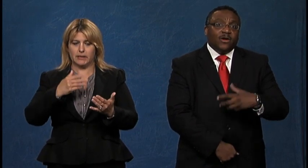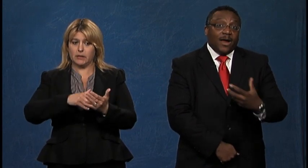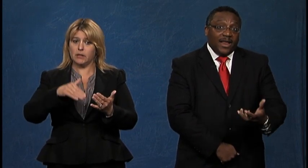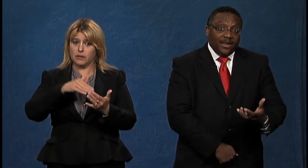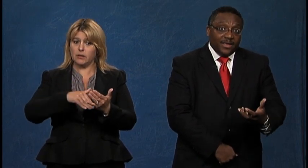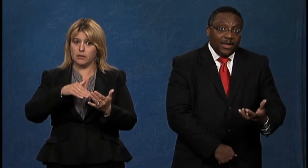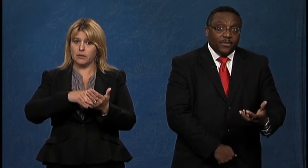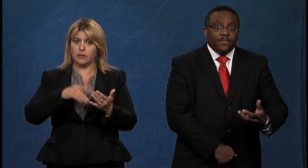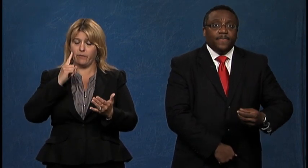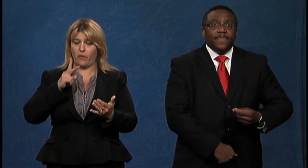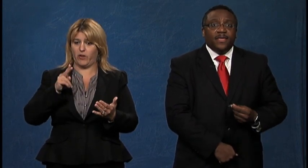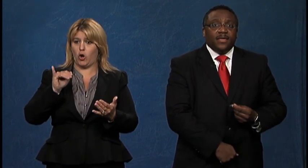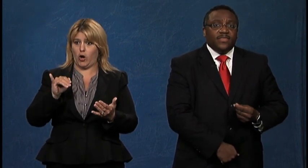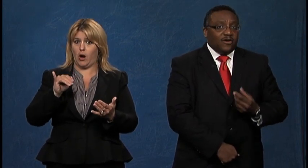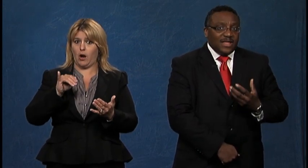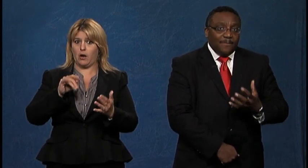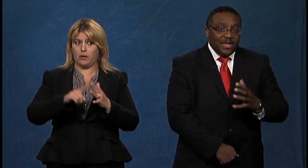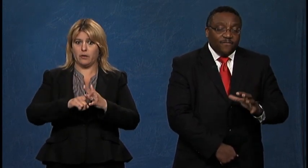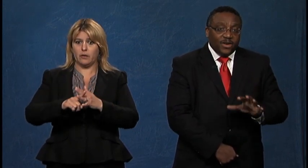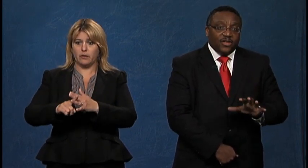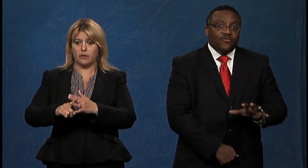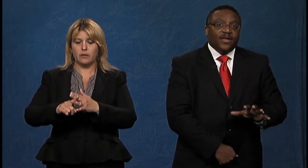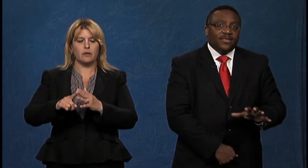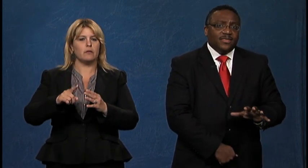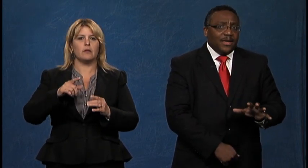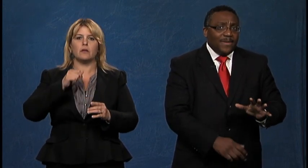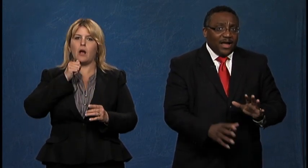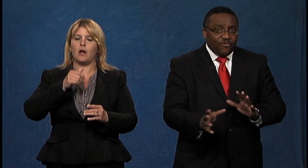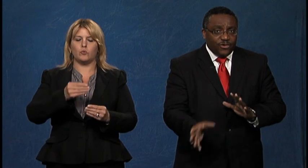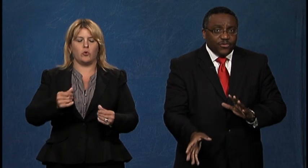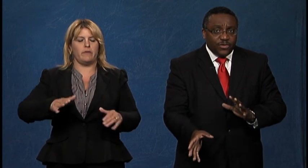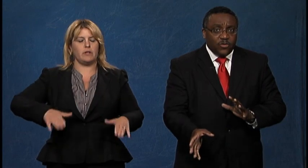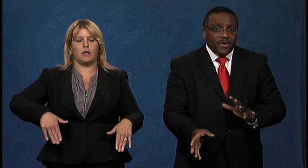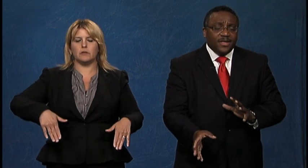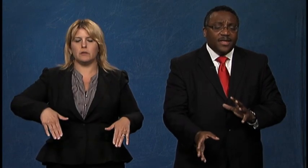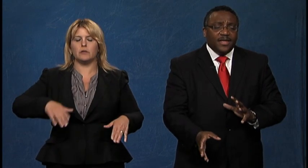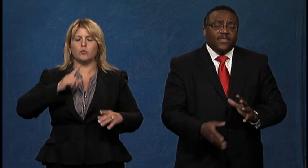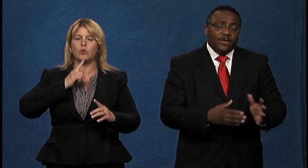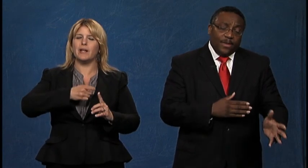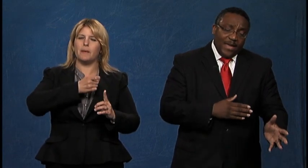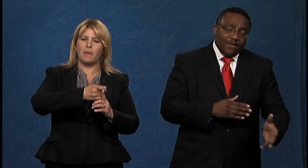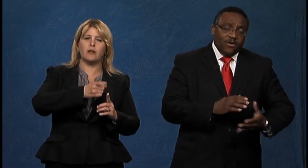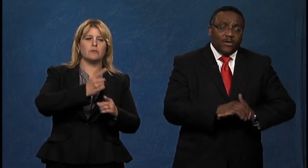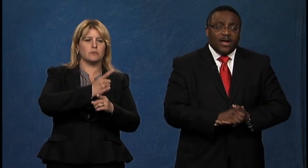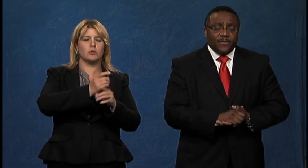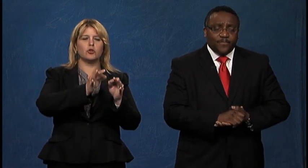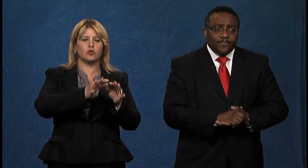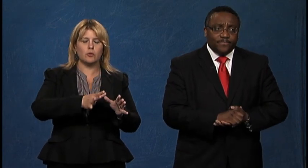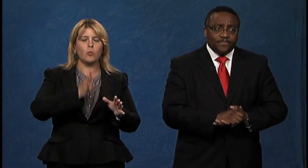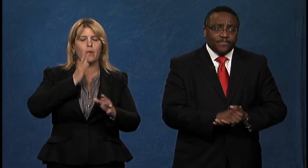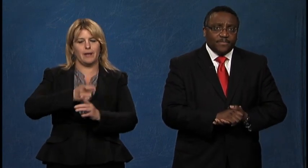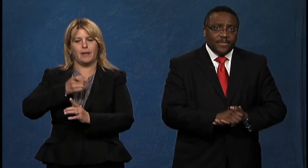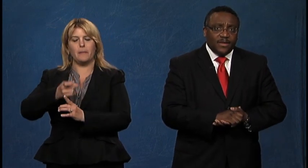in the VRI landscape that are not being fully addressed. They impact traditional interpreting, they impact VRI.